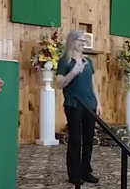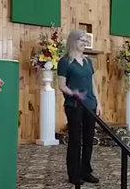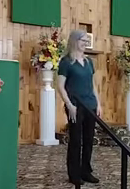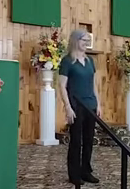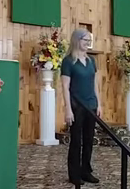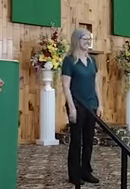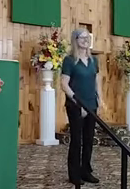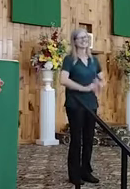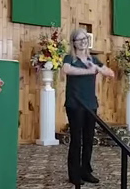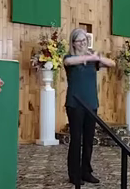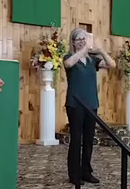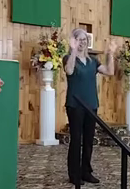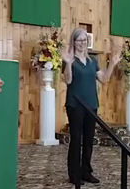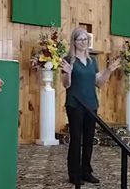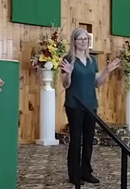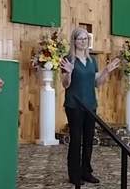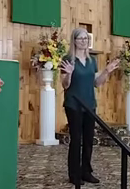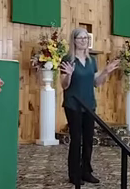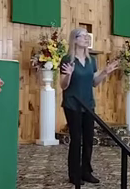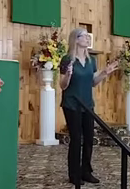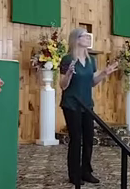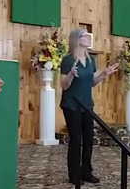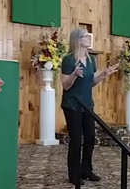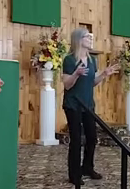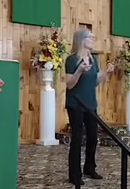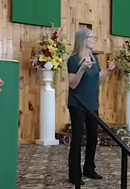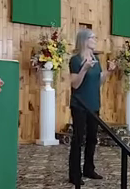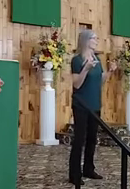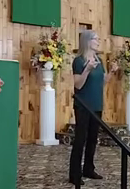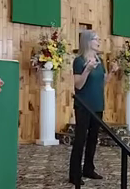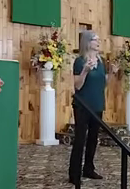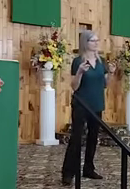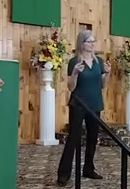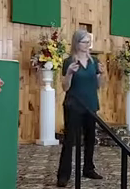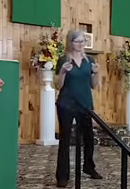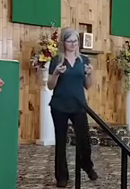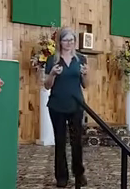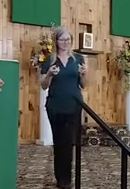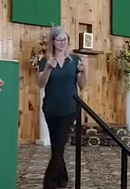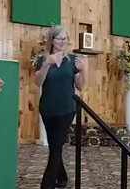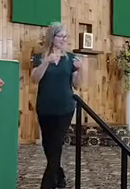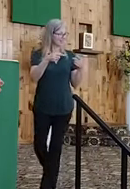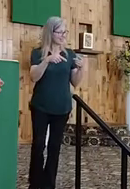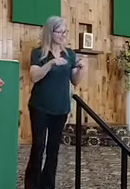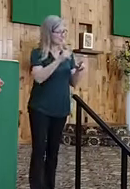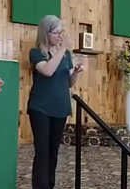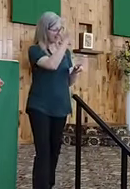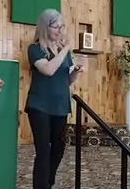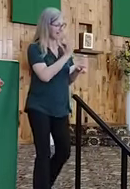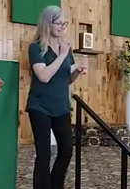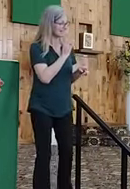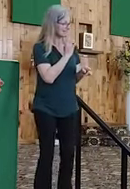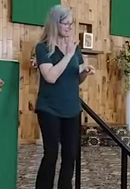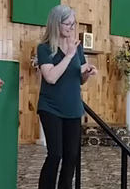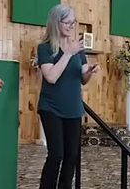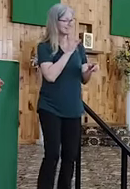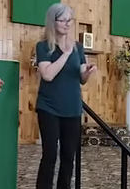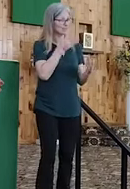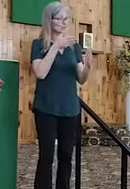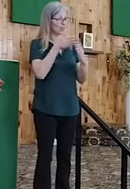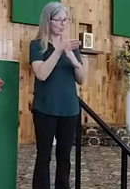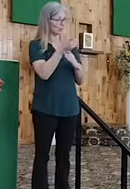Is that clear? And so when God speaks, he always speaks to renew, to reinstate,